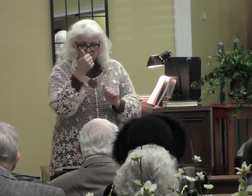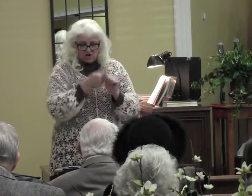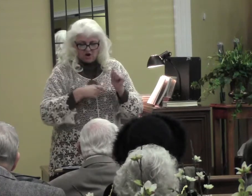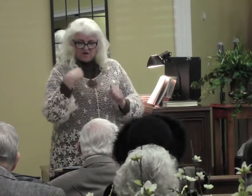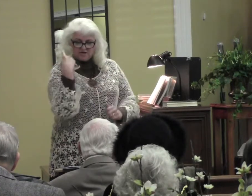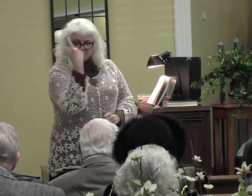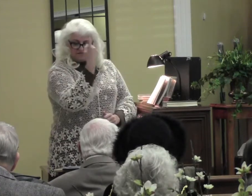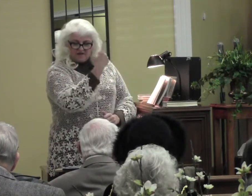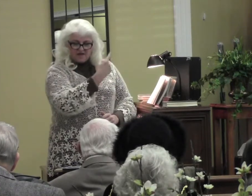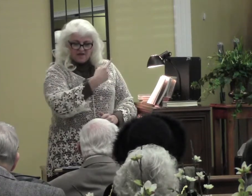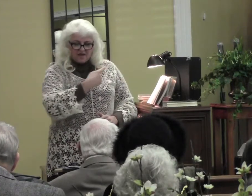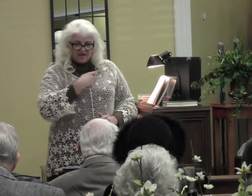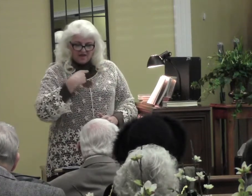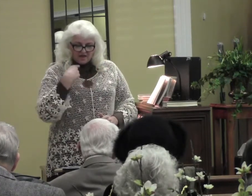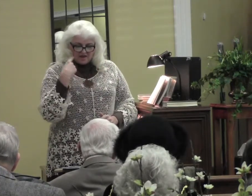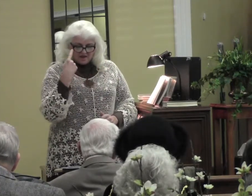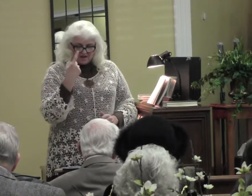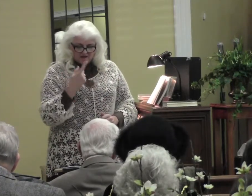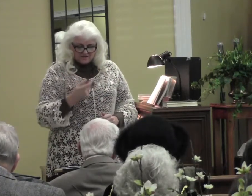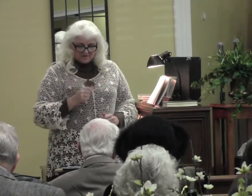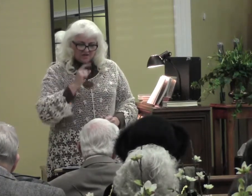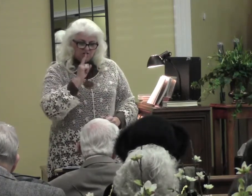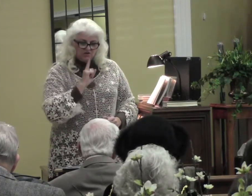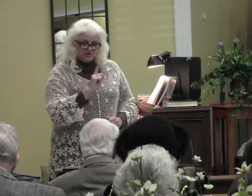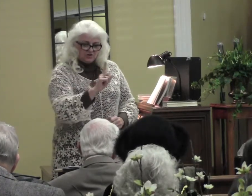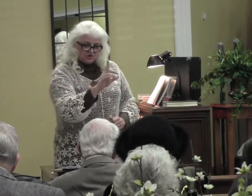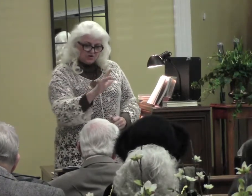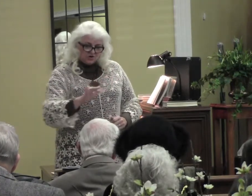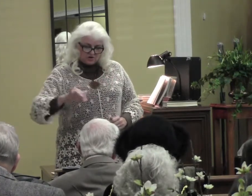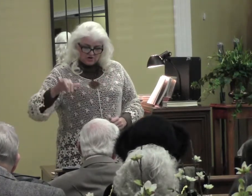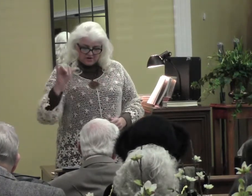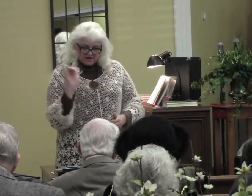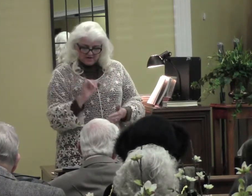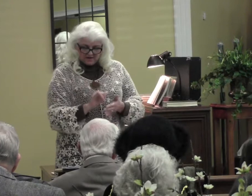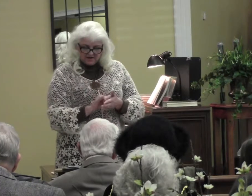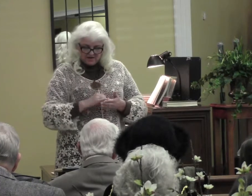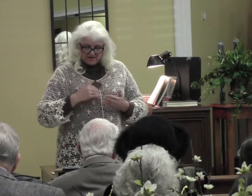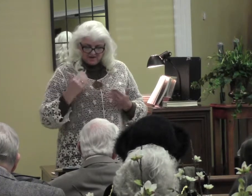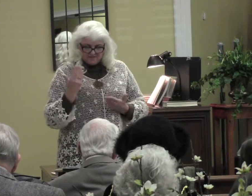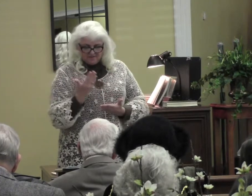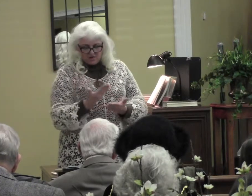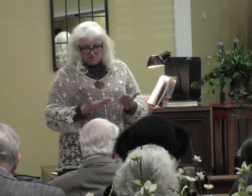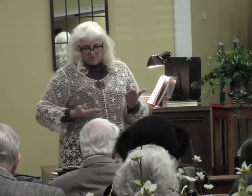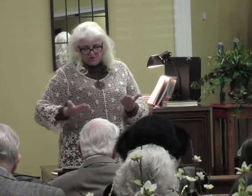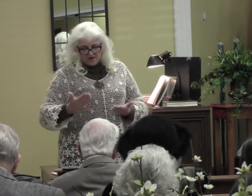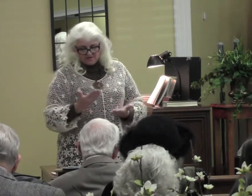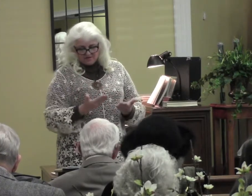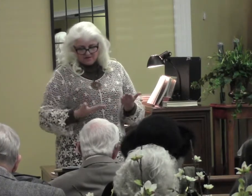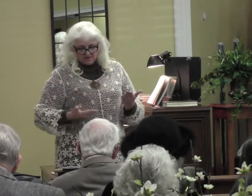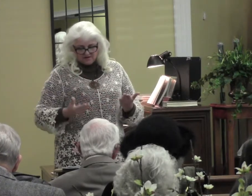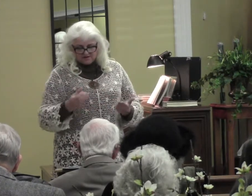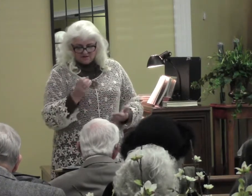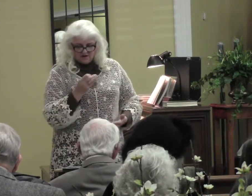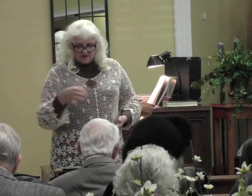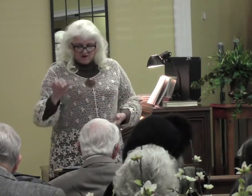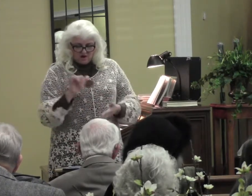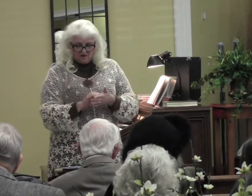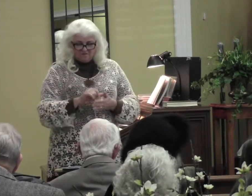on each face. Surely the presence of